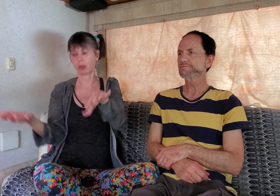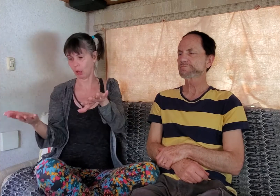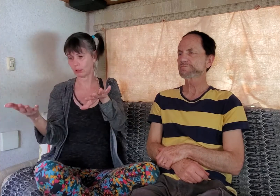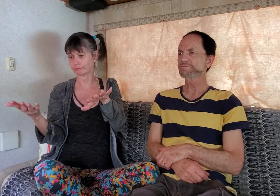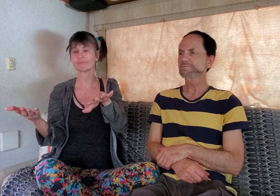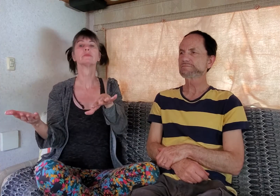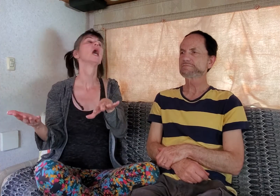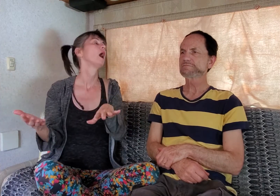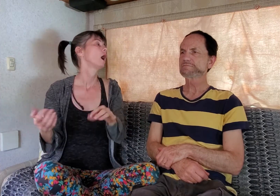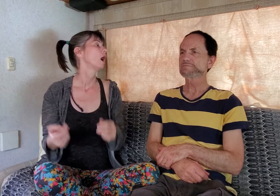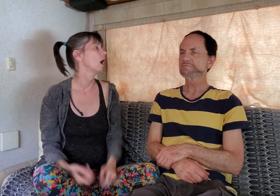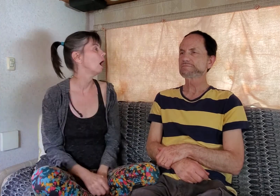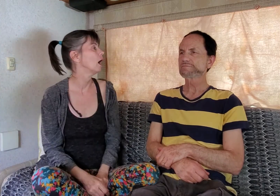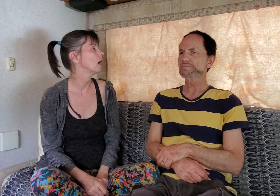Kerplunk. I